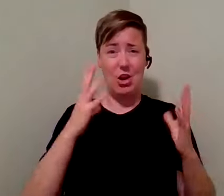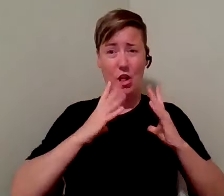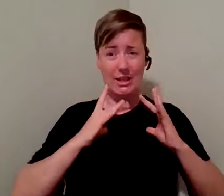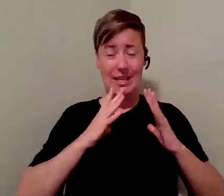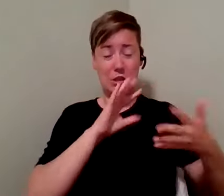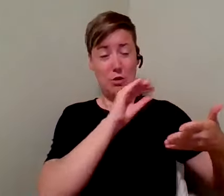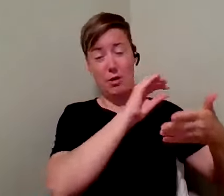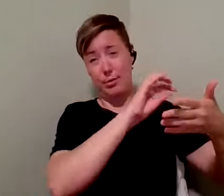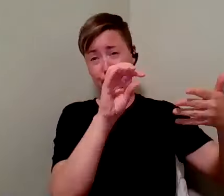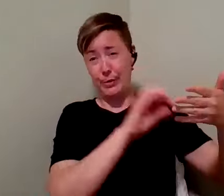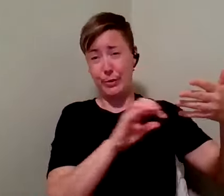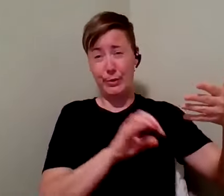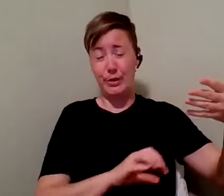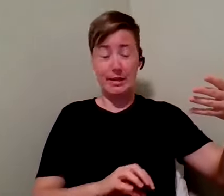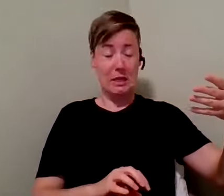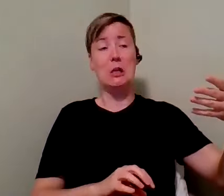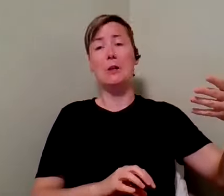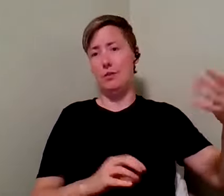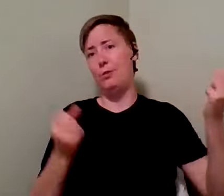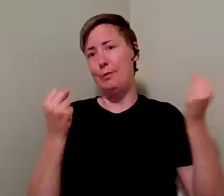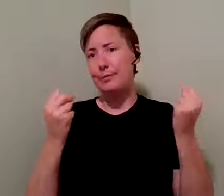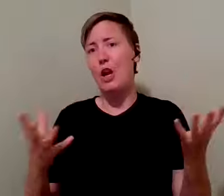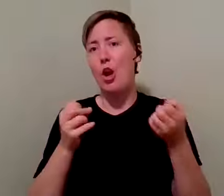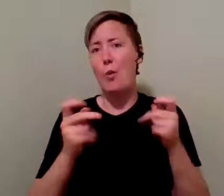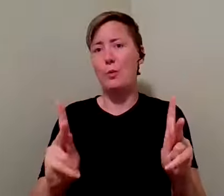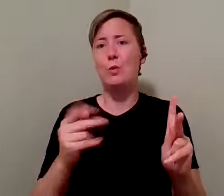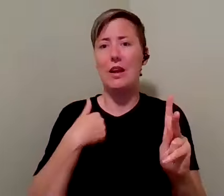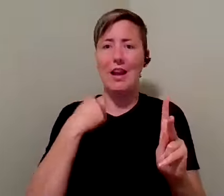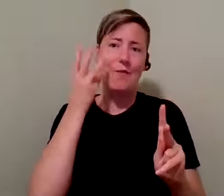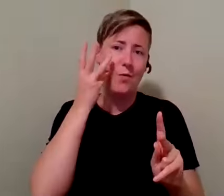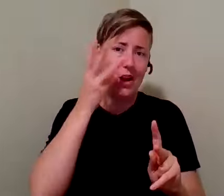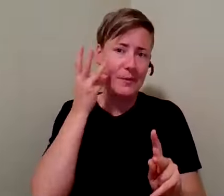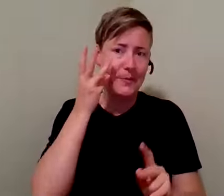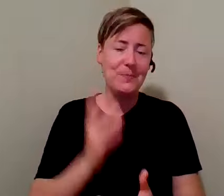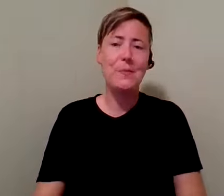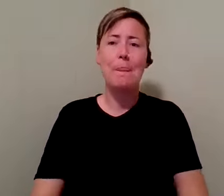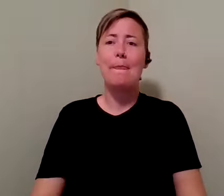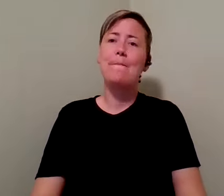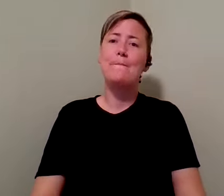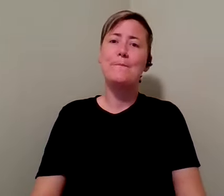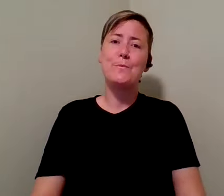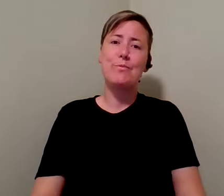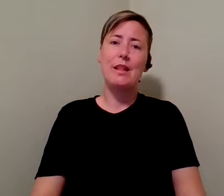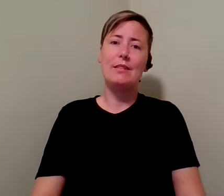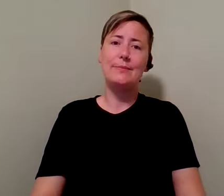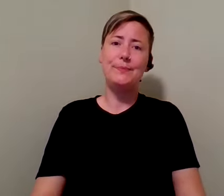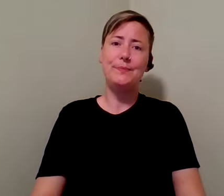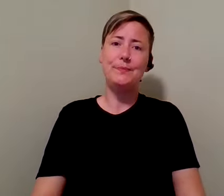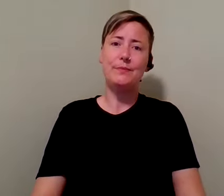plenty of days and occasions, to have that glass of wine. Uh, and so, it wasn't frowned upon, it